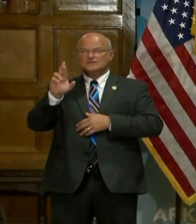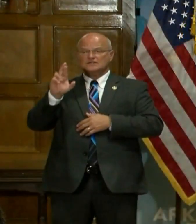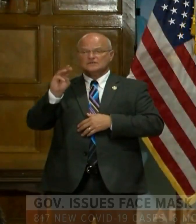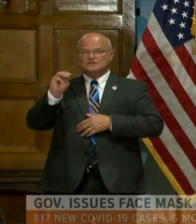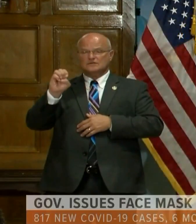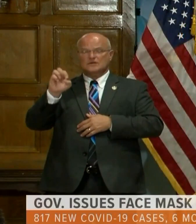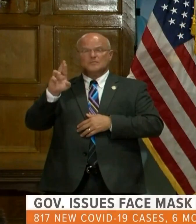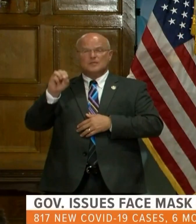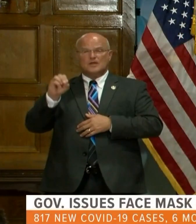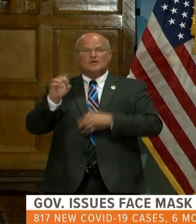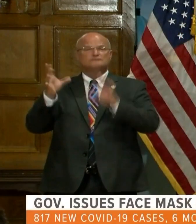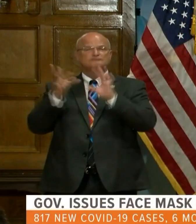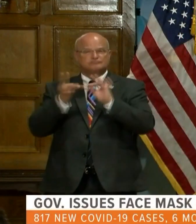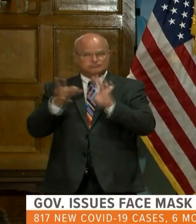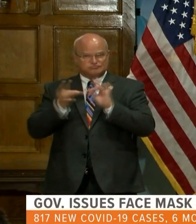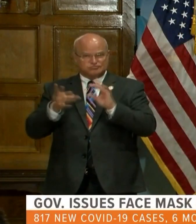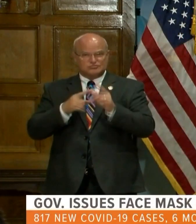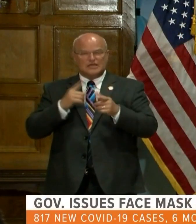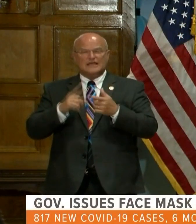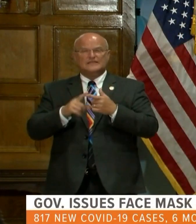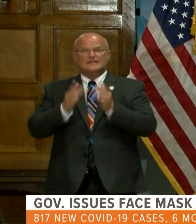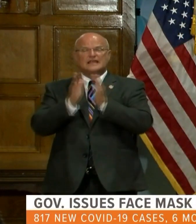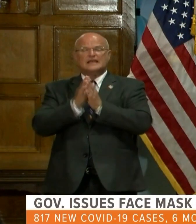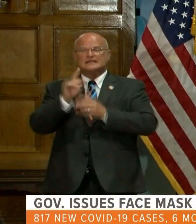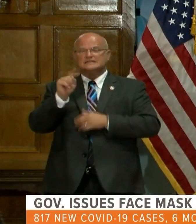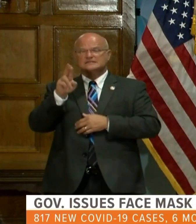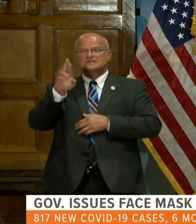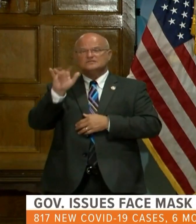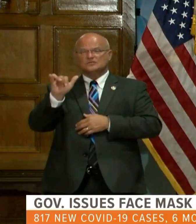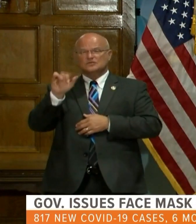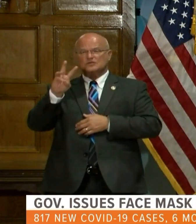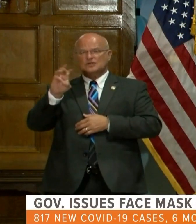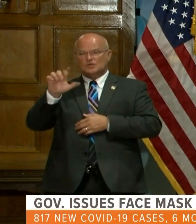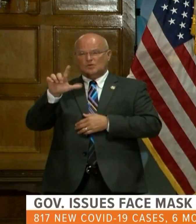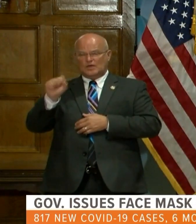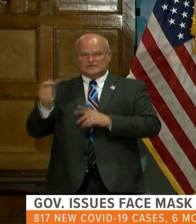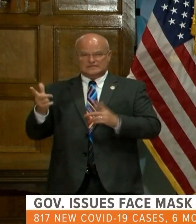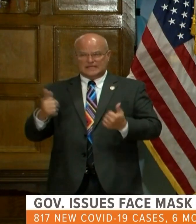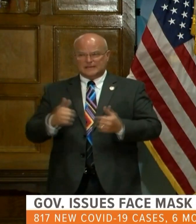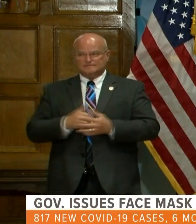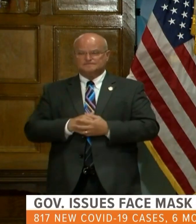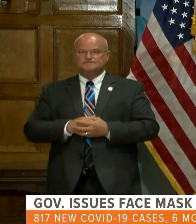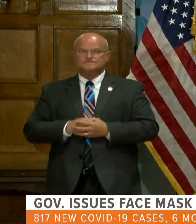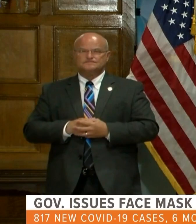come to make his comments, then I'll ask Troy Wells to come.